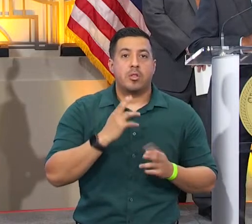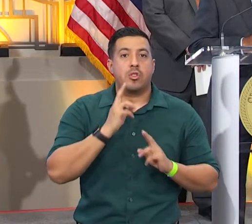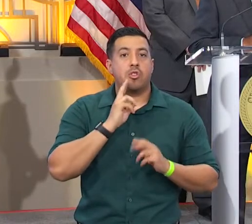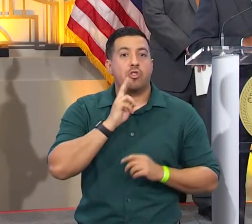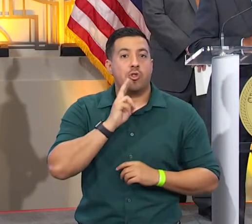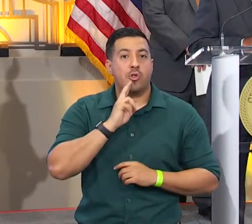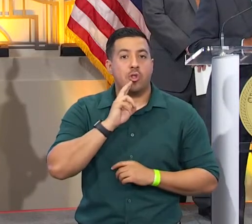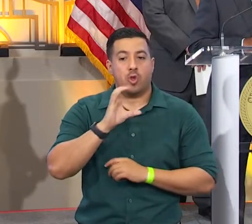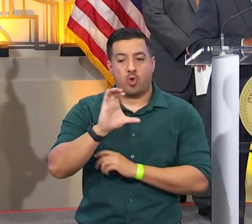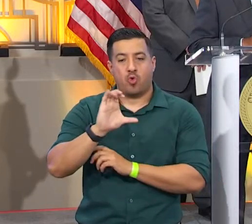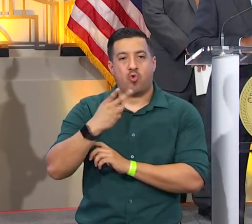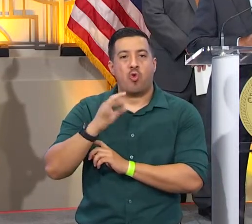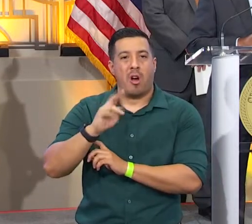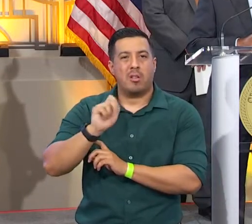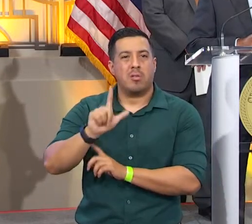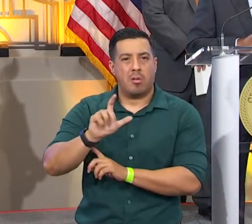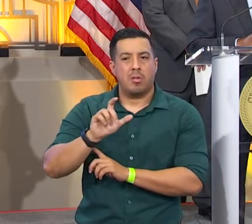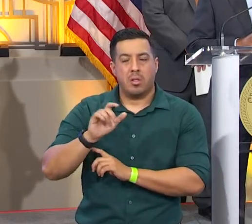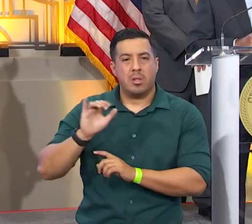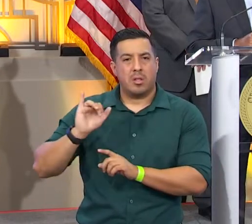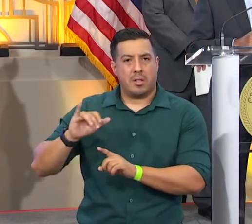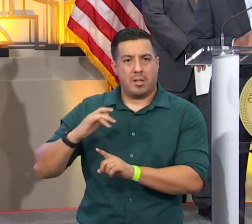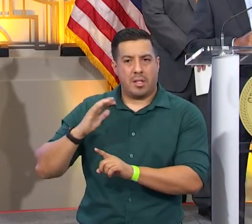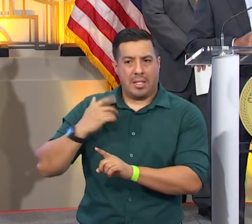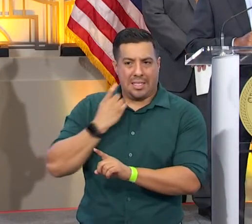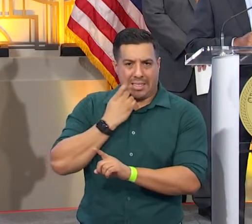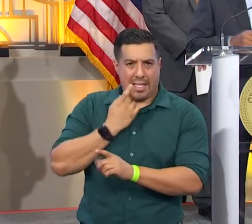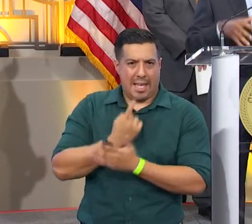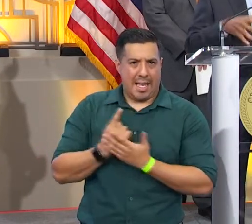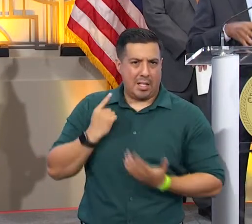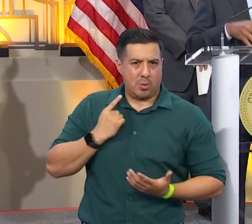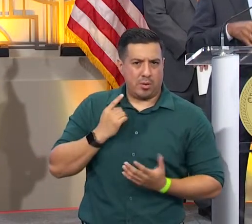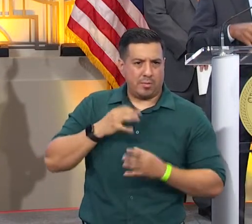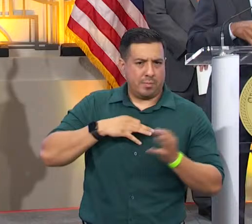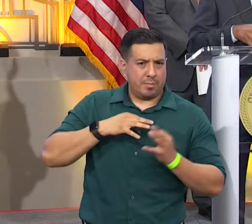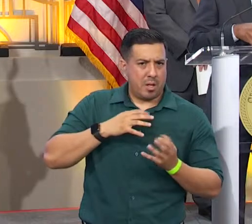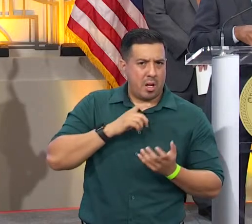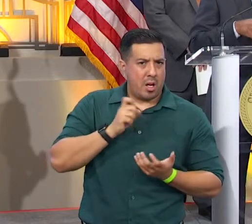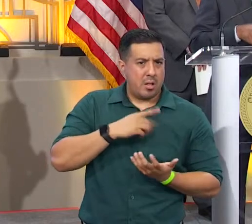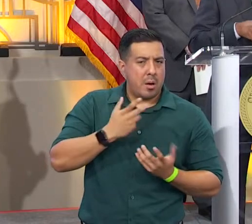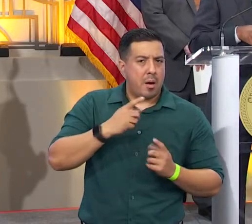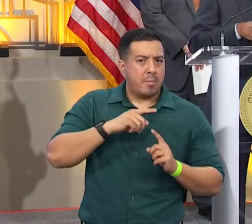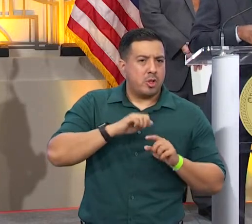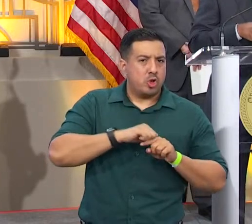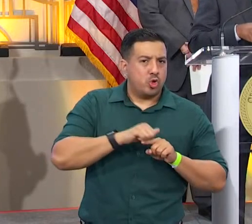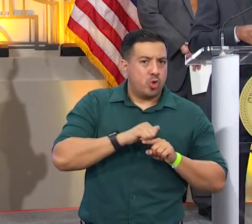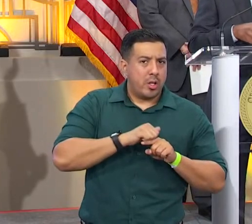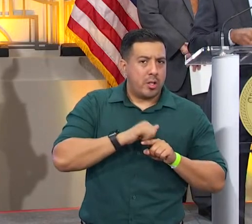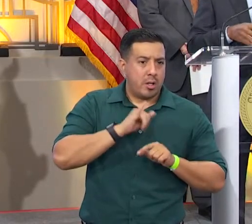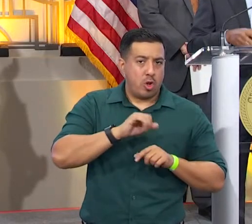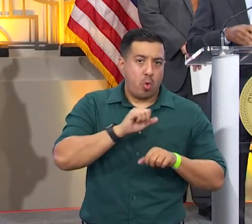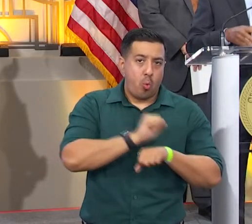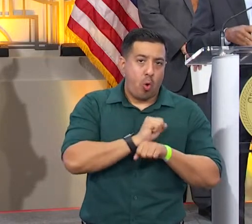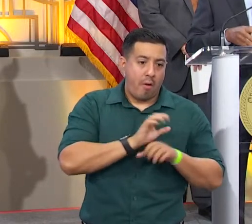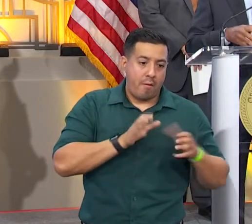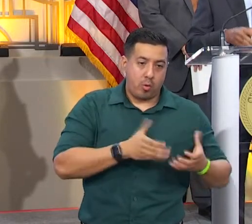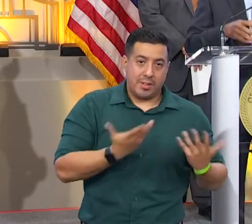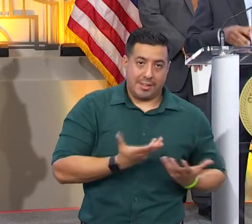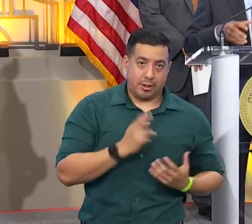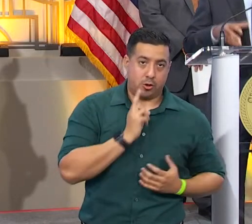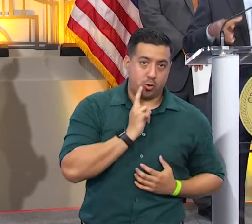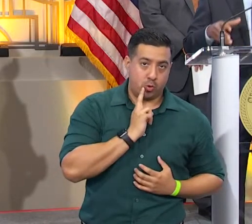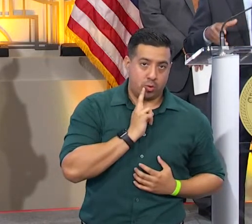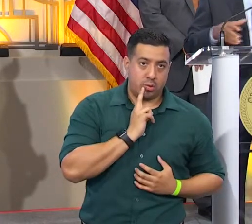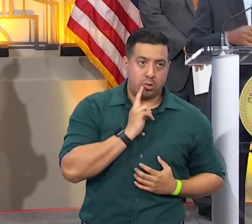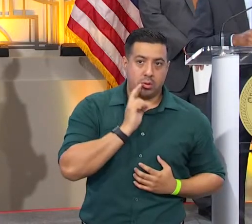Chronicle editorial had an editorial in the last week about training the workforce right here in the city of Houston. Well,